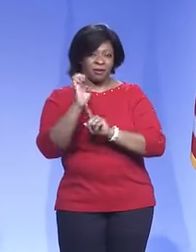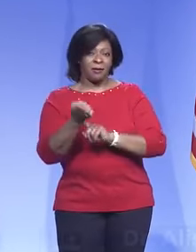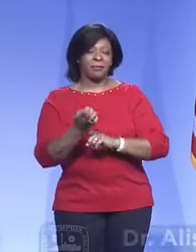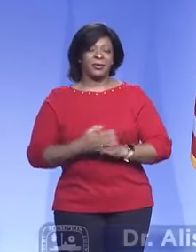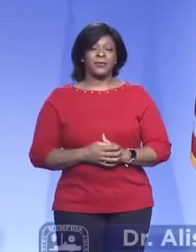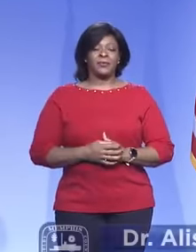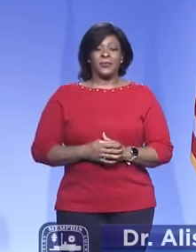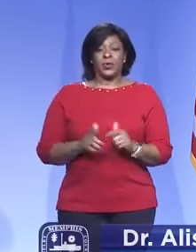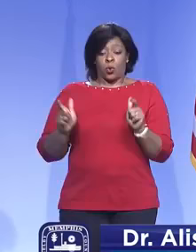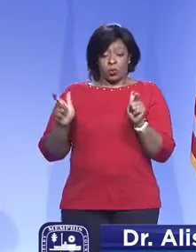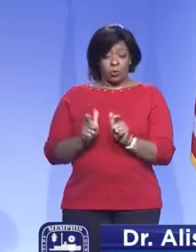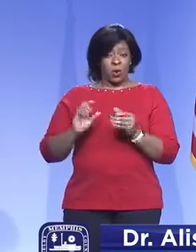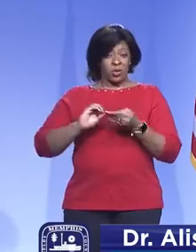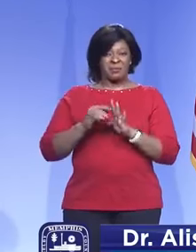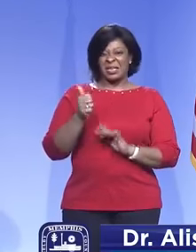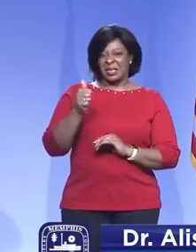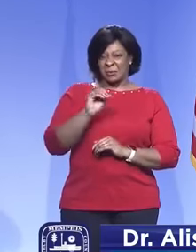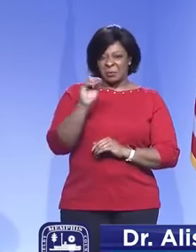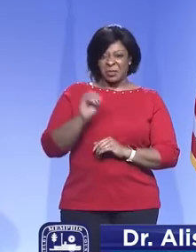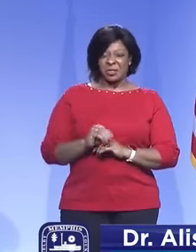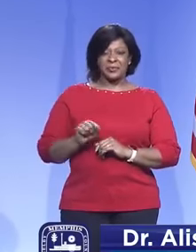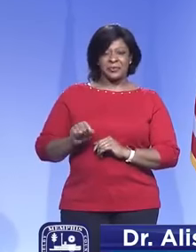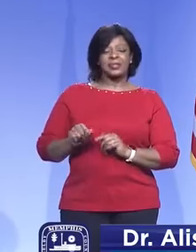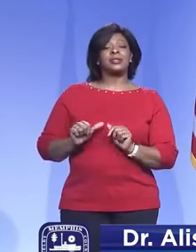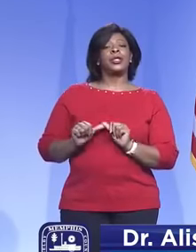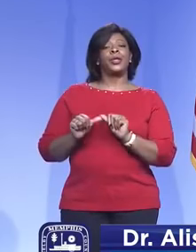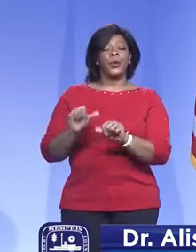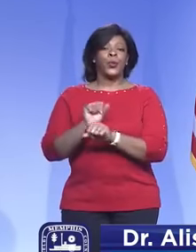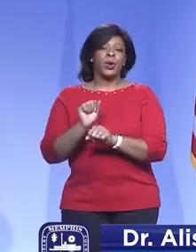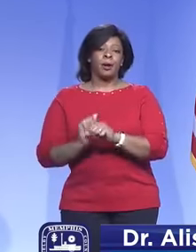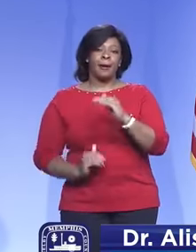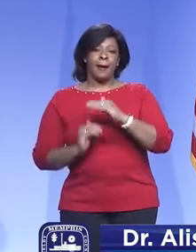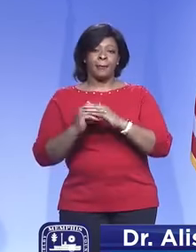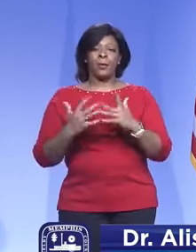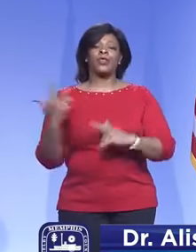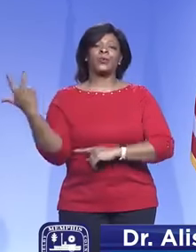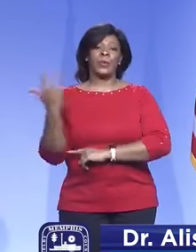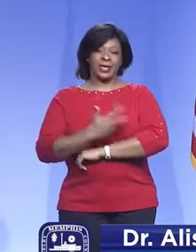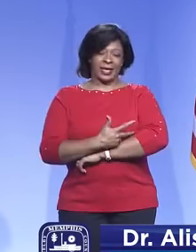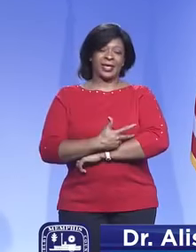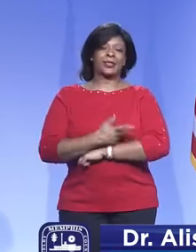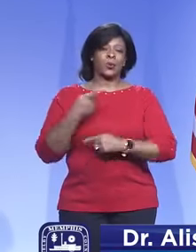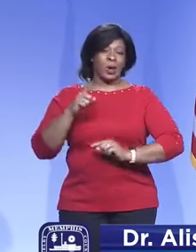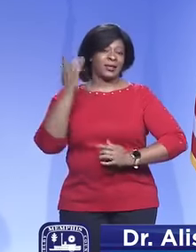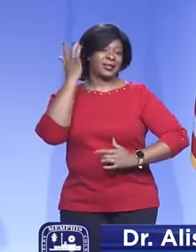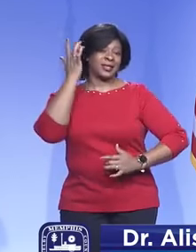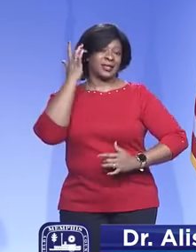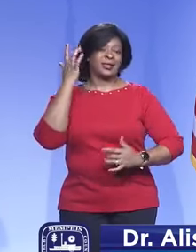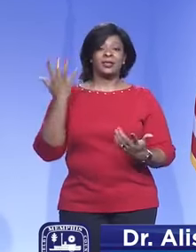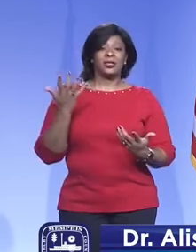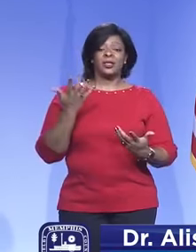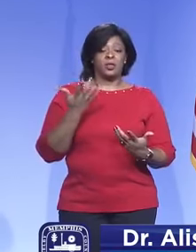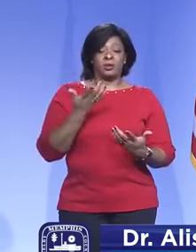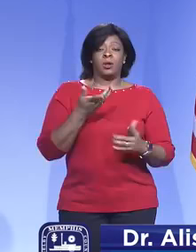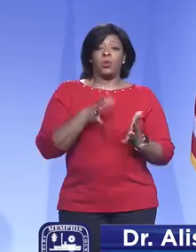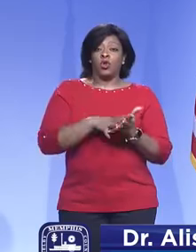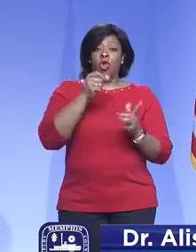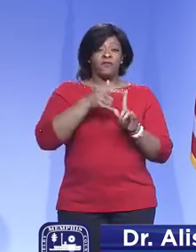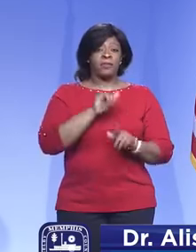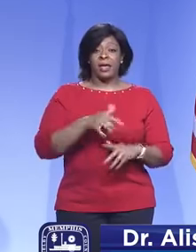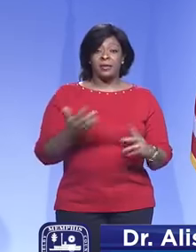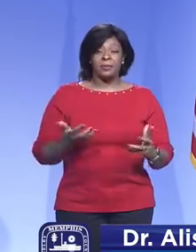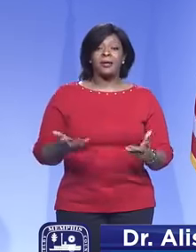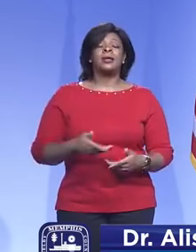then a smaller number, just 10%, continued to work for up to 3 days. So the takeaway there is a